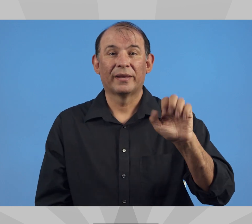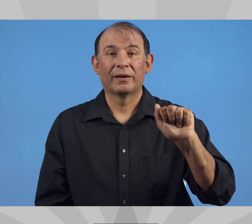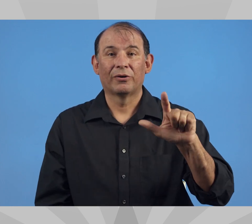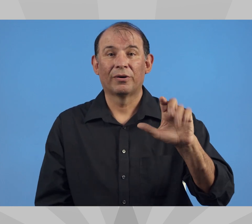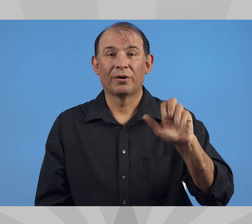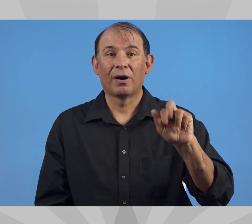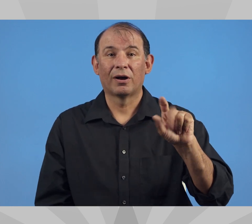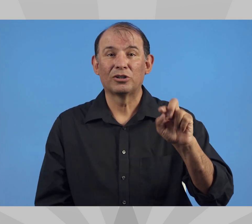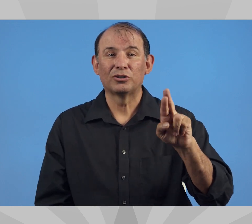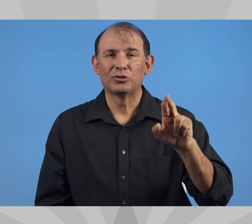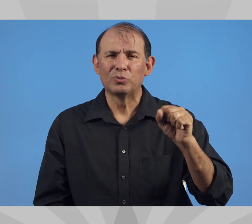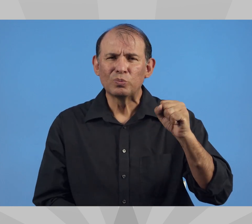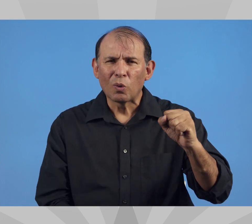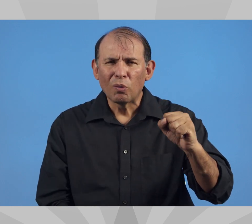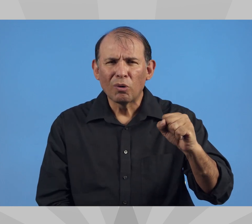Biography.